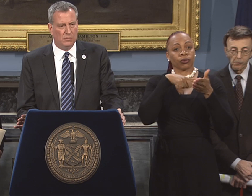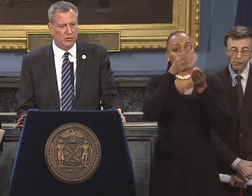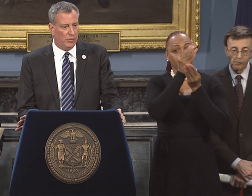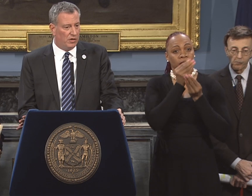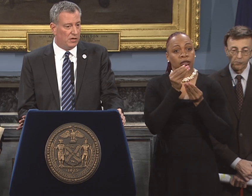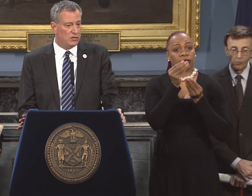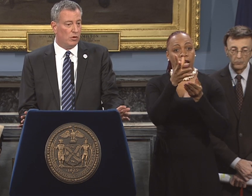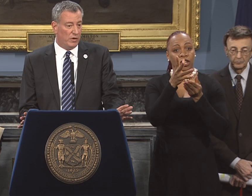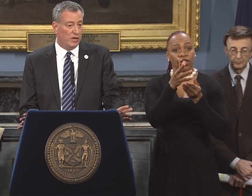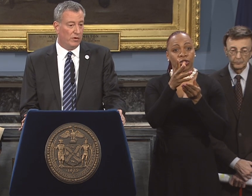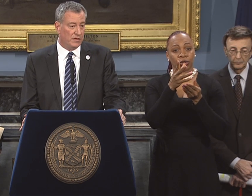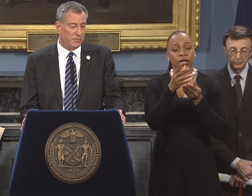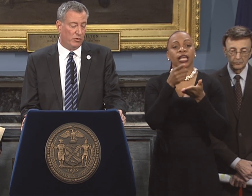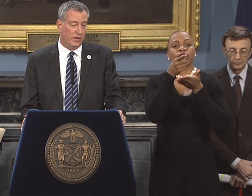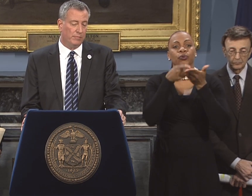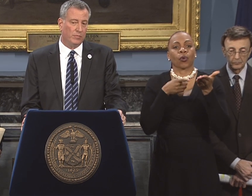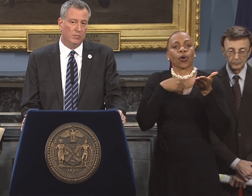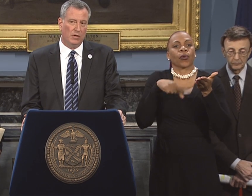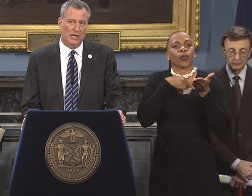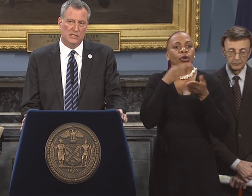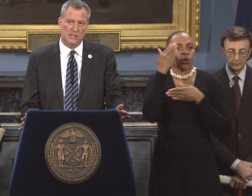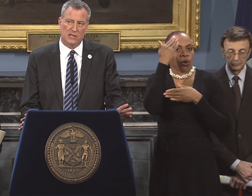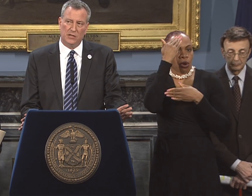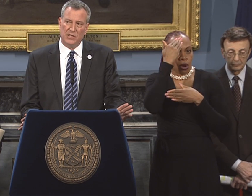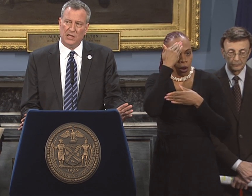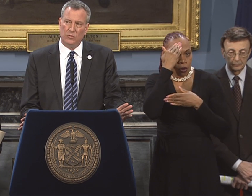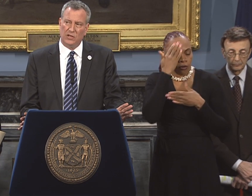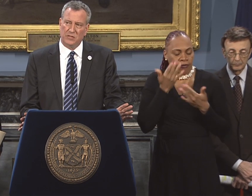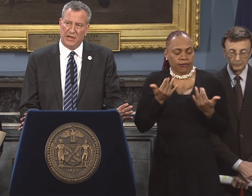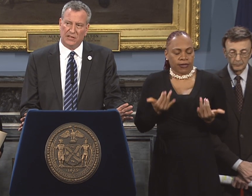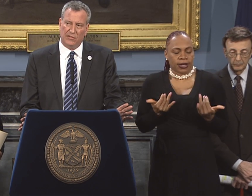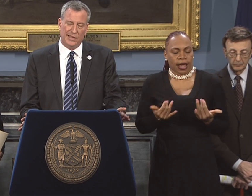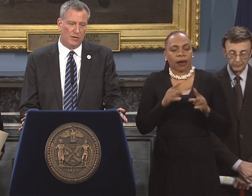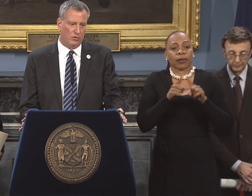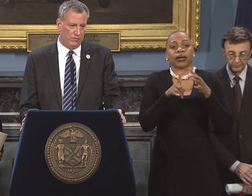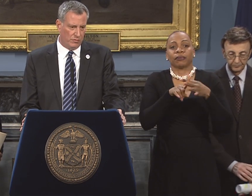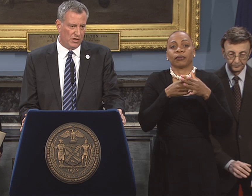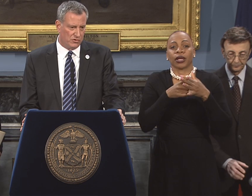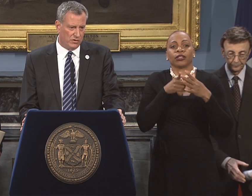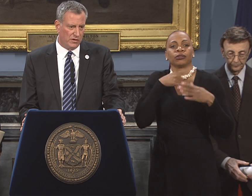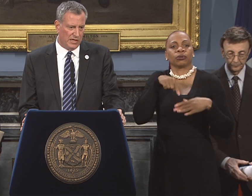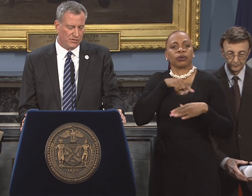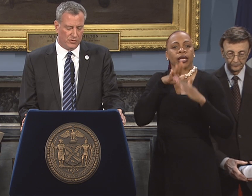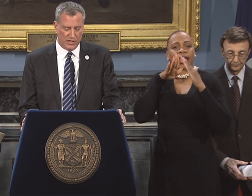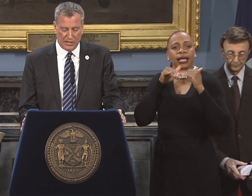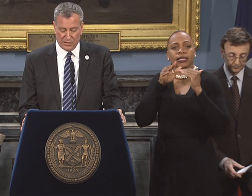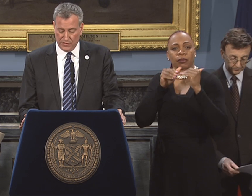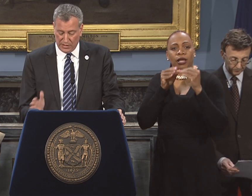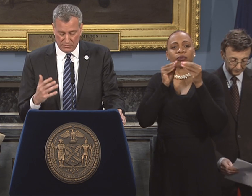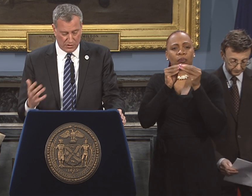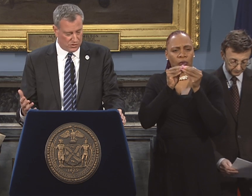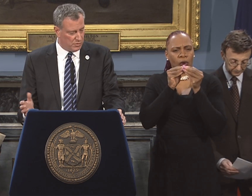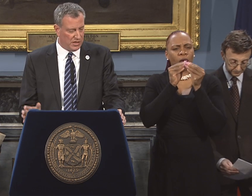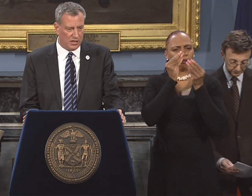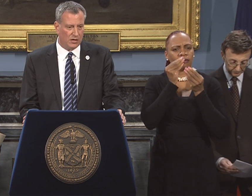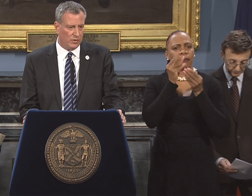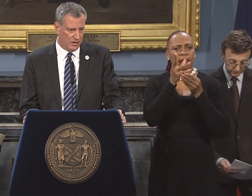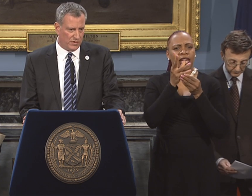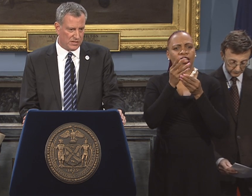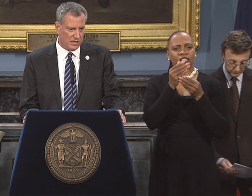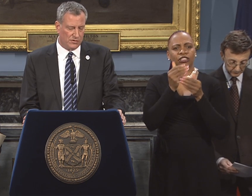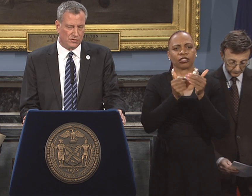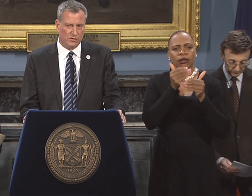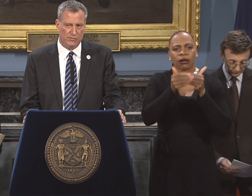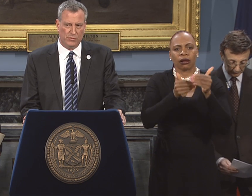is preliminary. It's what we know at this point. But as I said at the beginning, we expect to have a lot more information in the next few days. And then there's going to be an